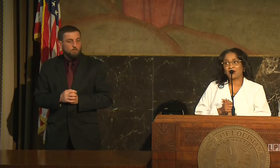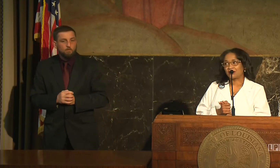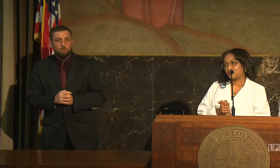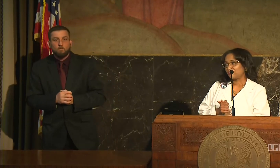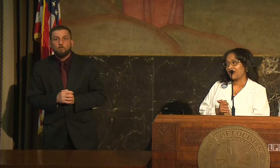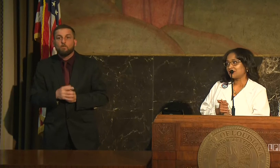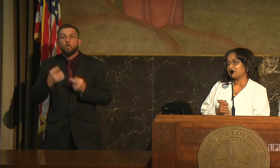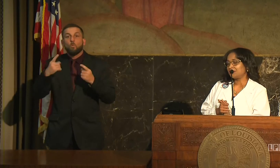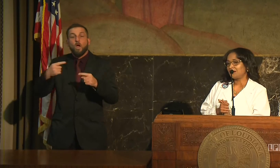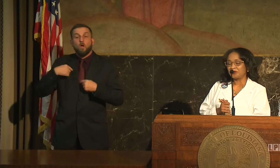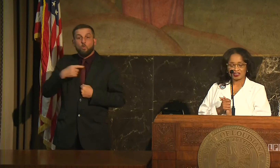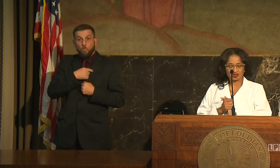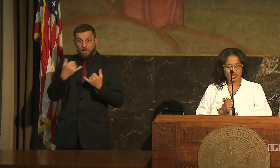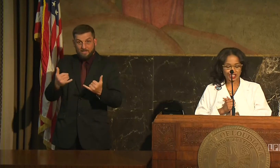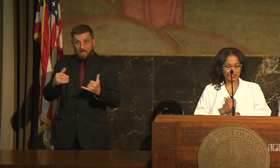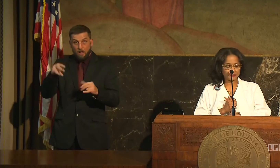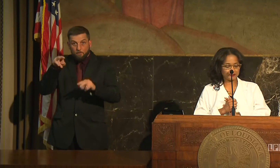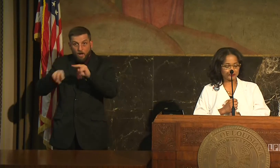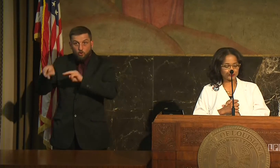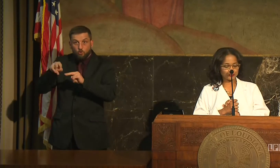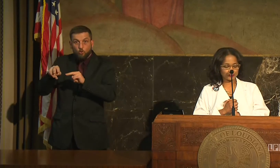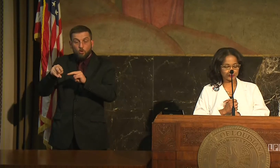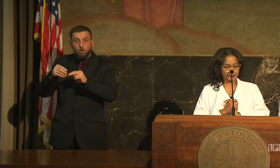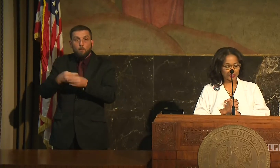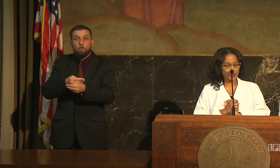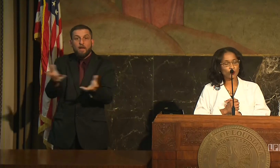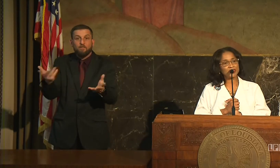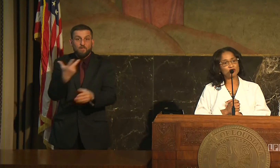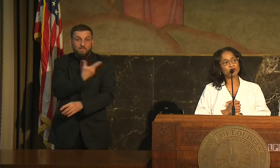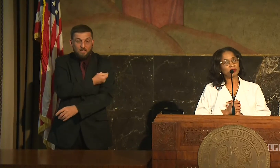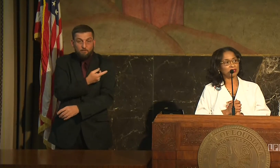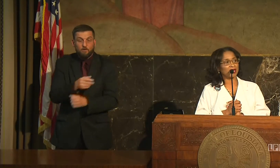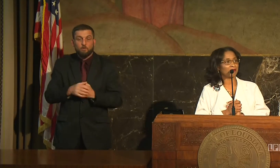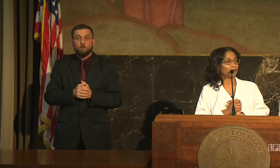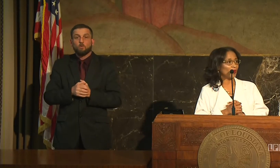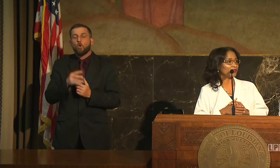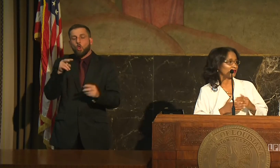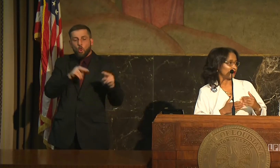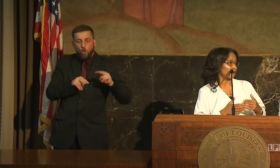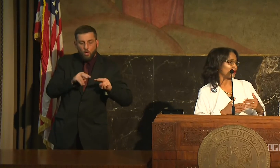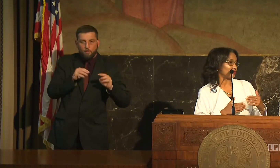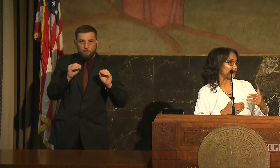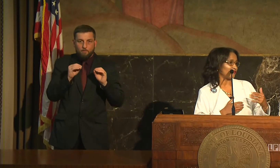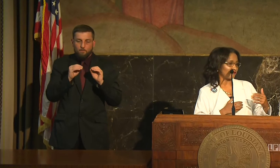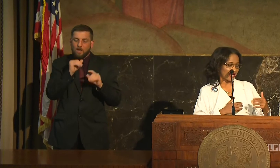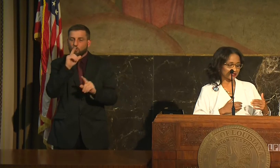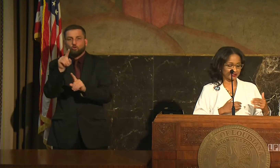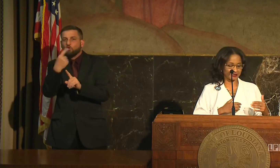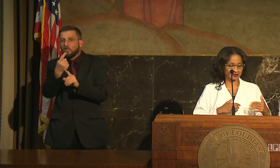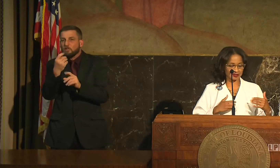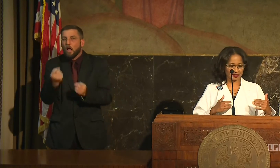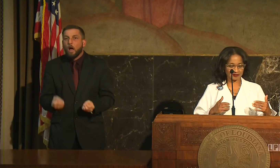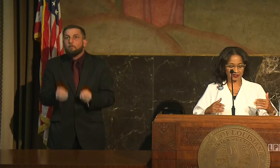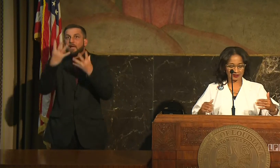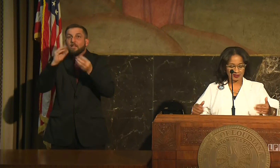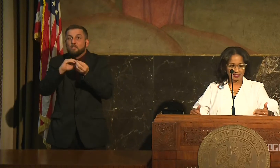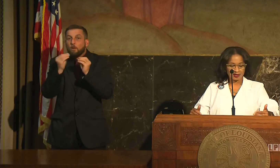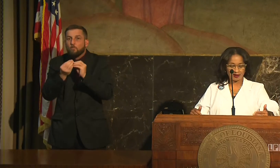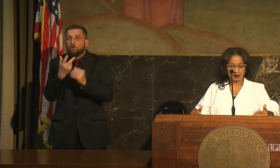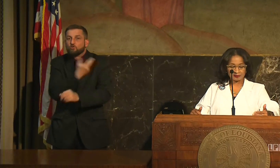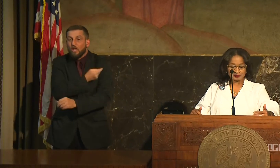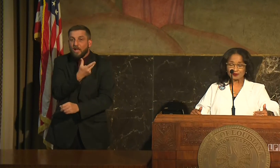As we monitor vaccine administration, we do look at more than the numbers of vaccines